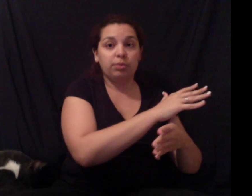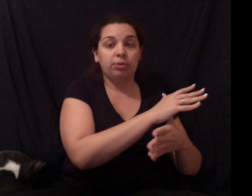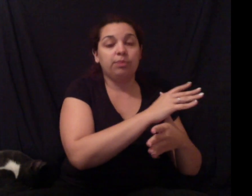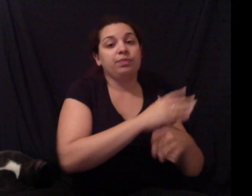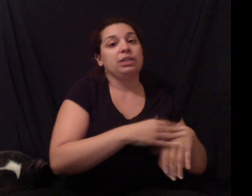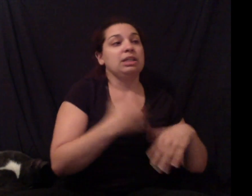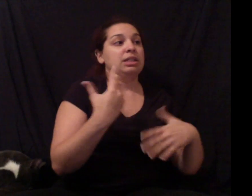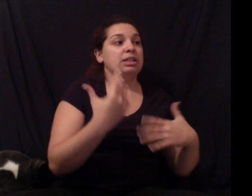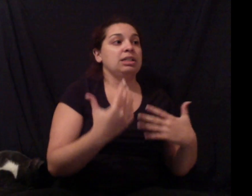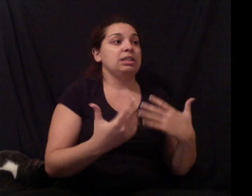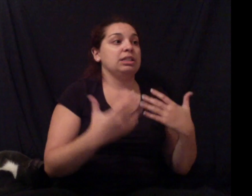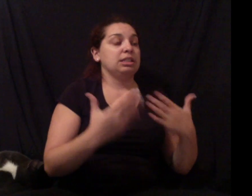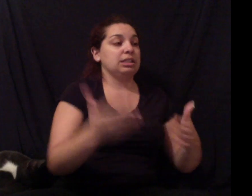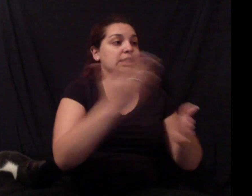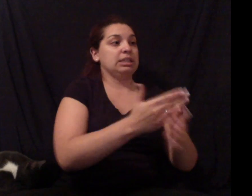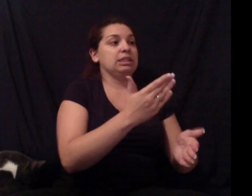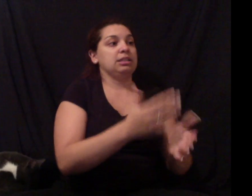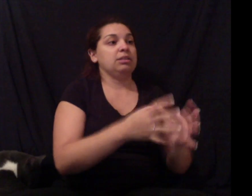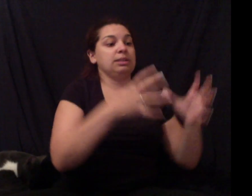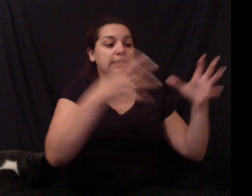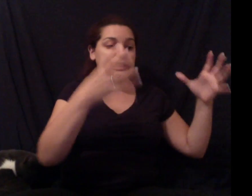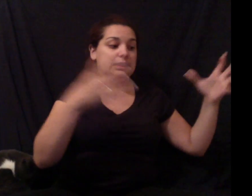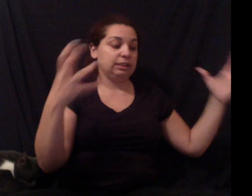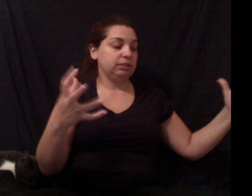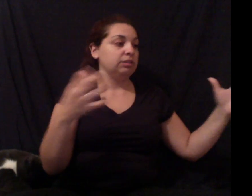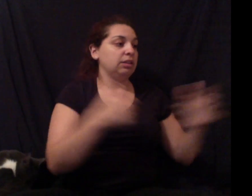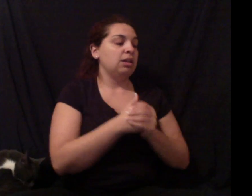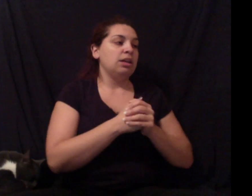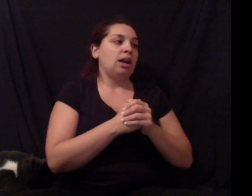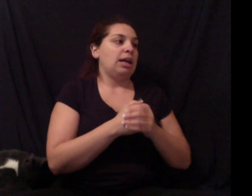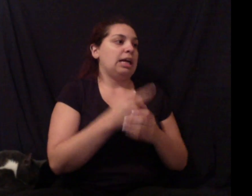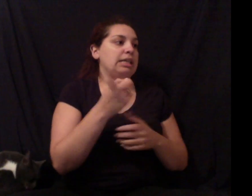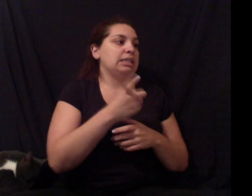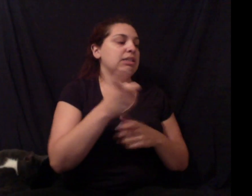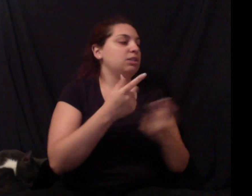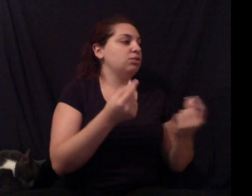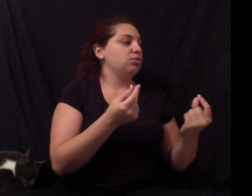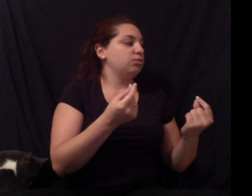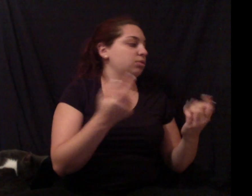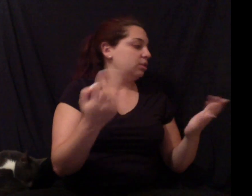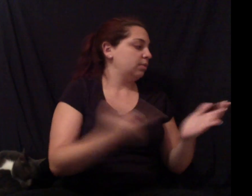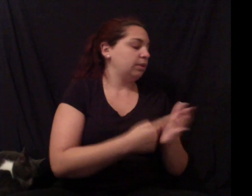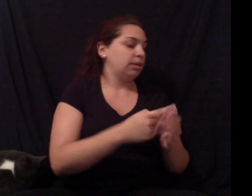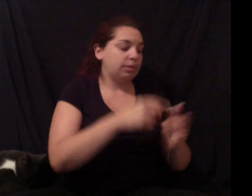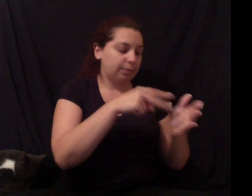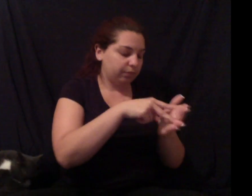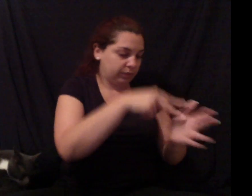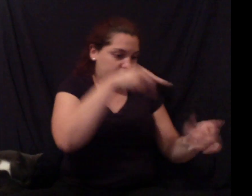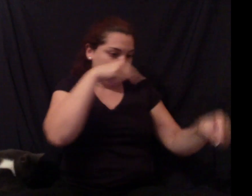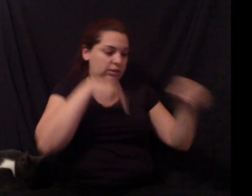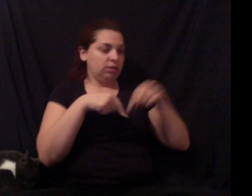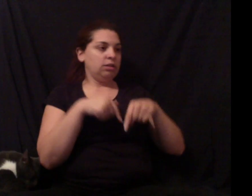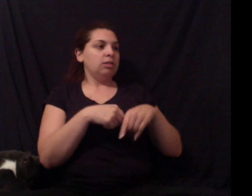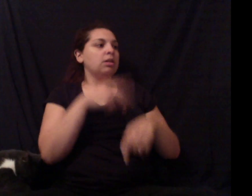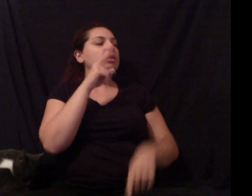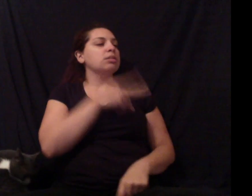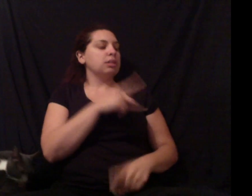that 100%, So I had to kind of step away and realize that, okay, I started this for